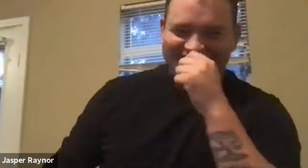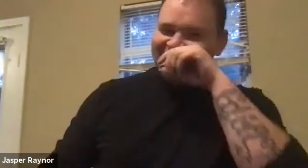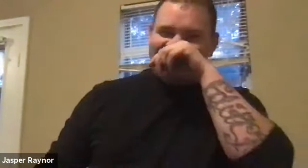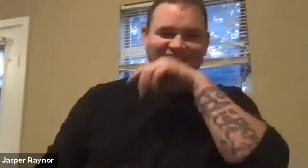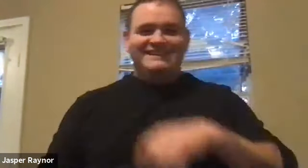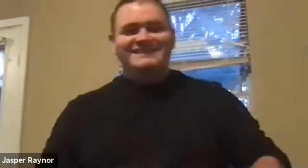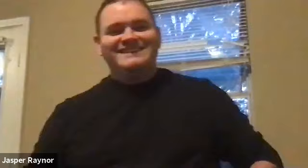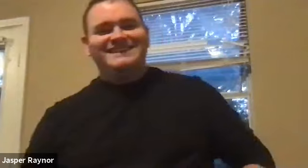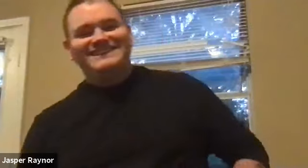was a sign.